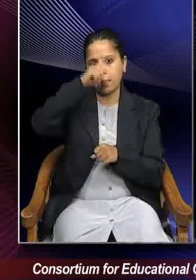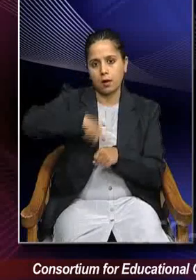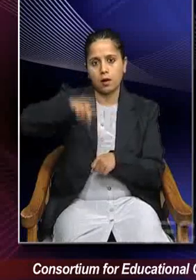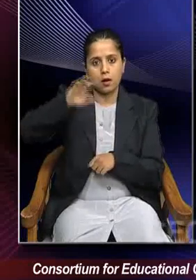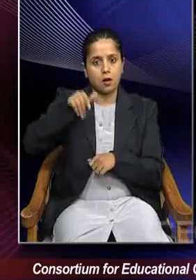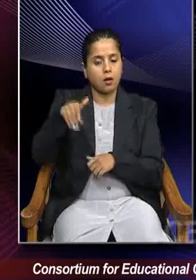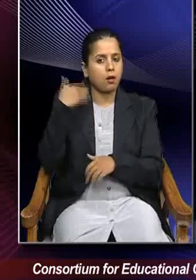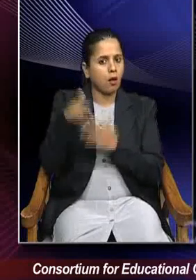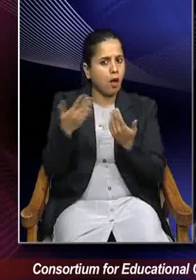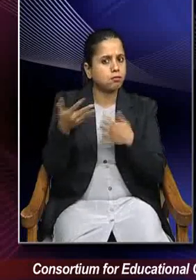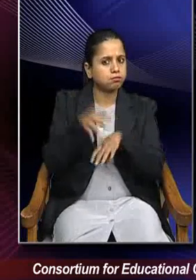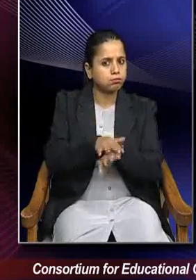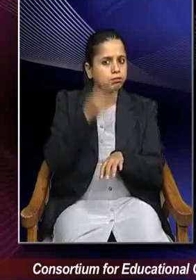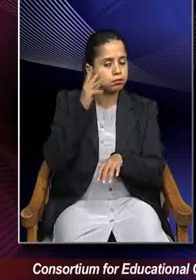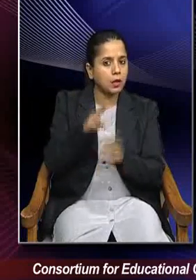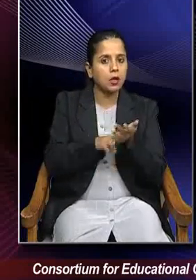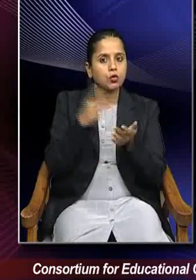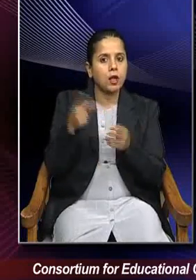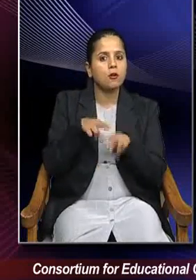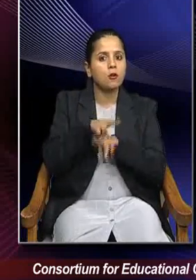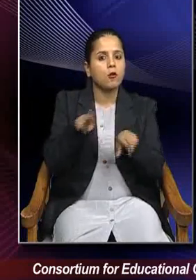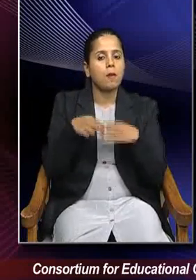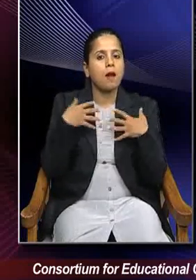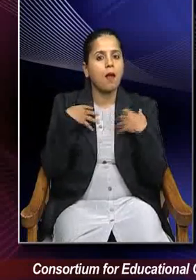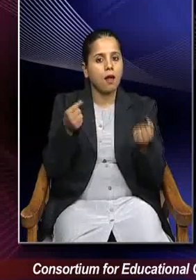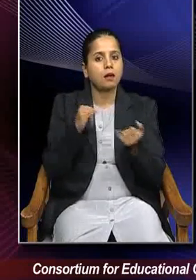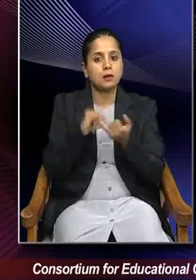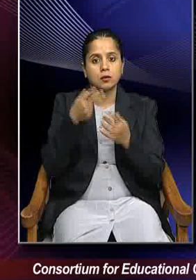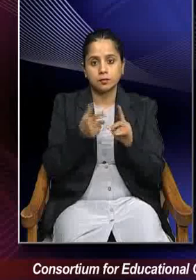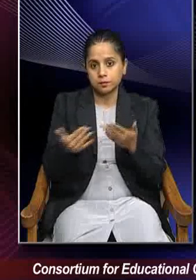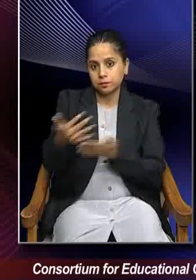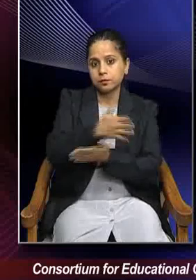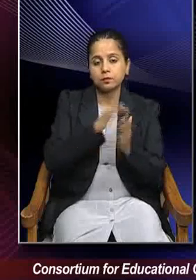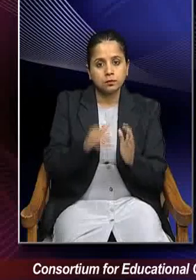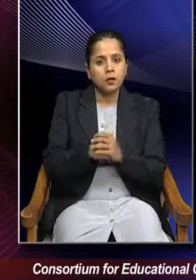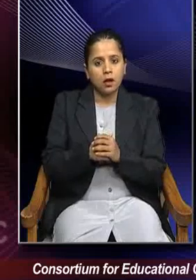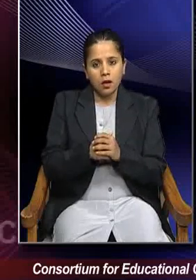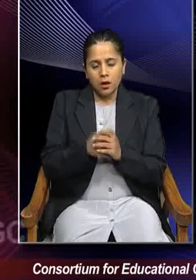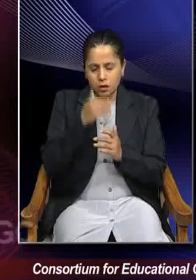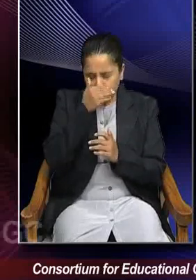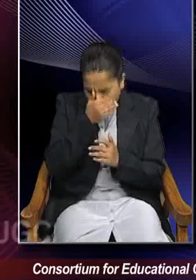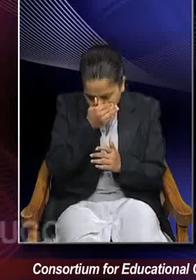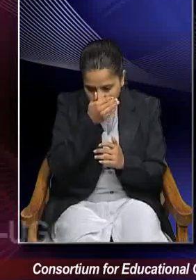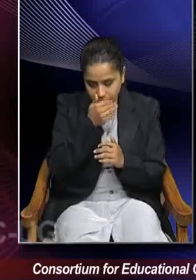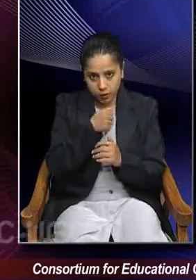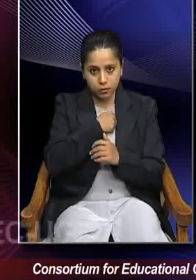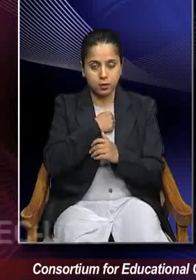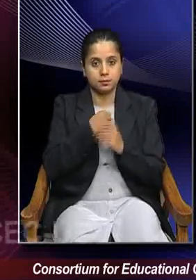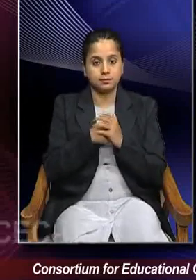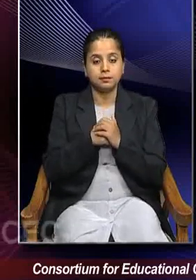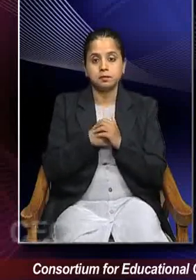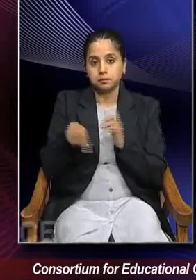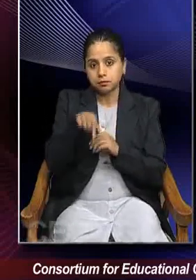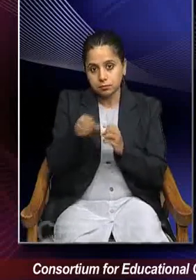has been implementing this National Family Health Survey since 1992, and we have had about 6 rounds already